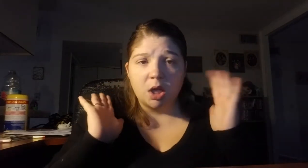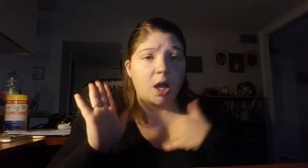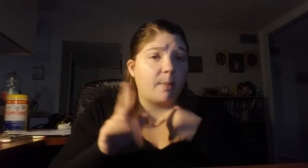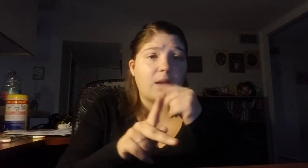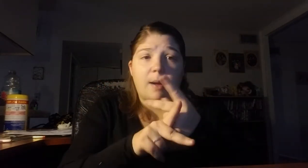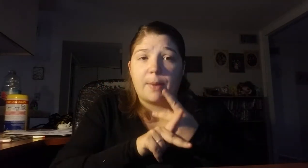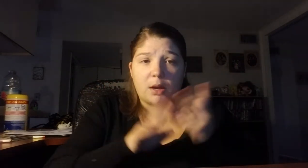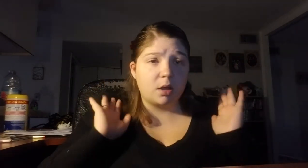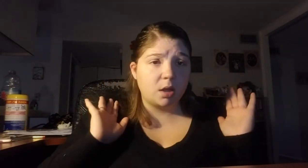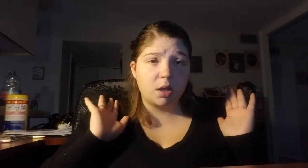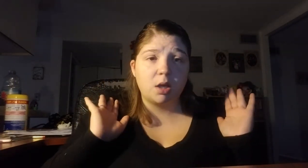I'm not keeping.